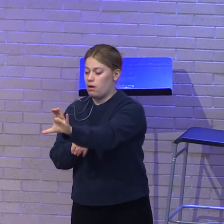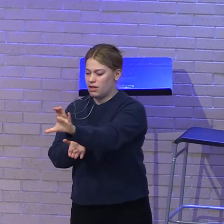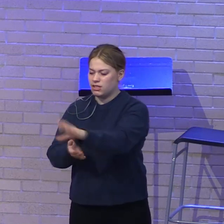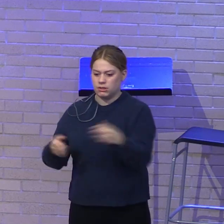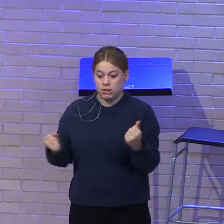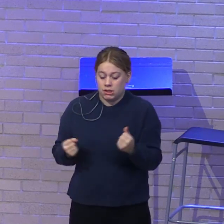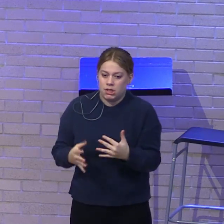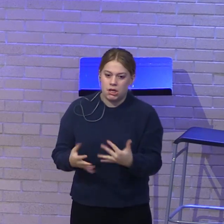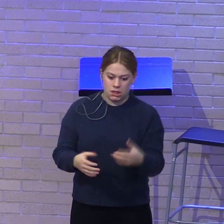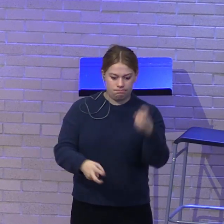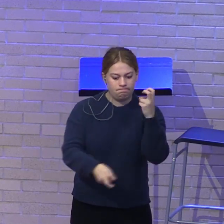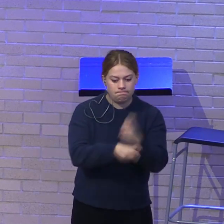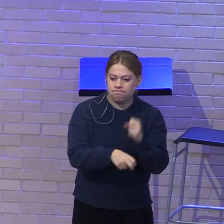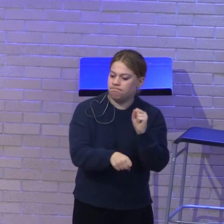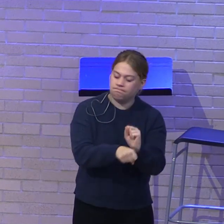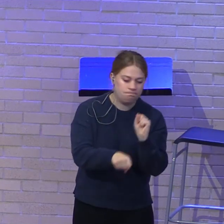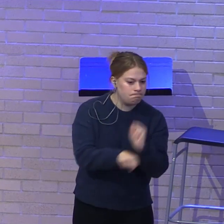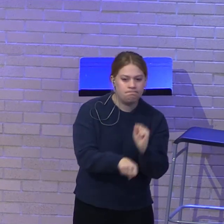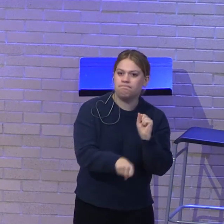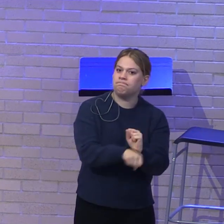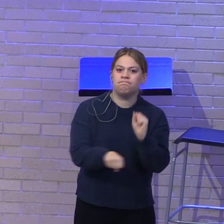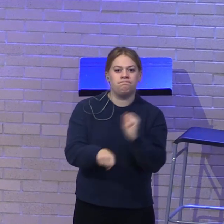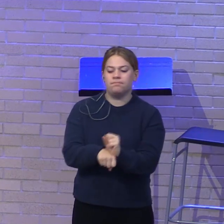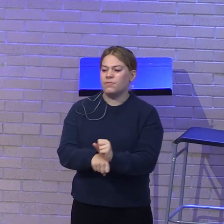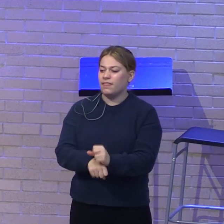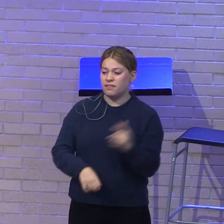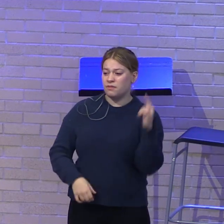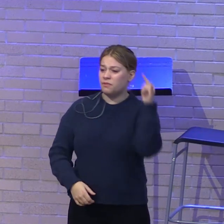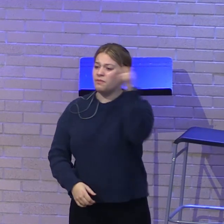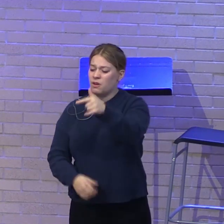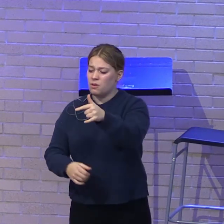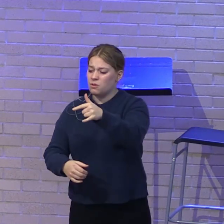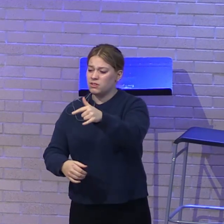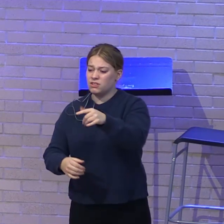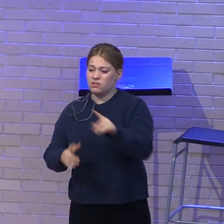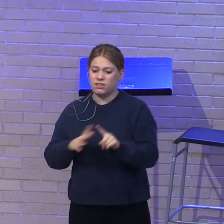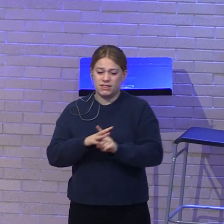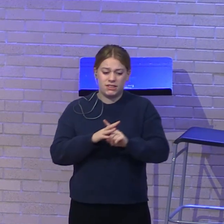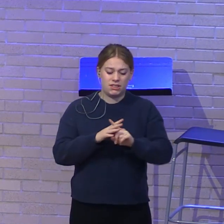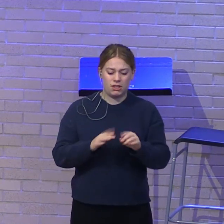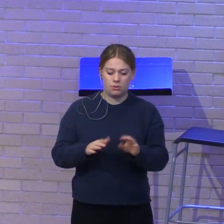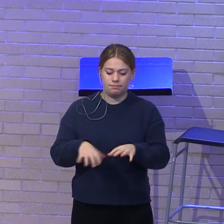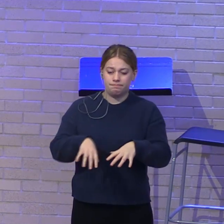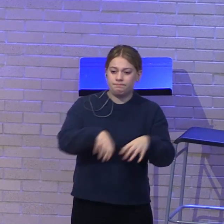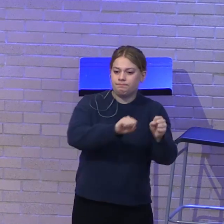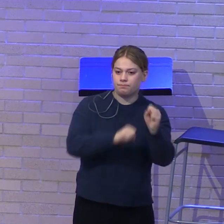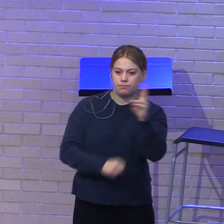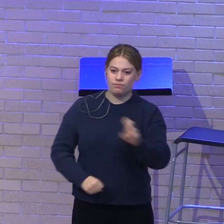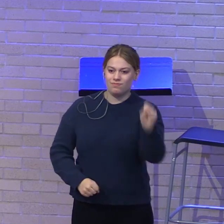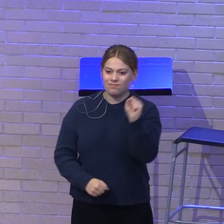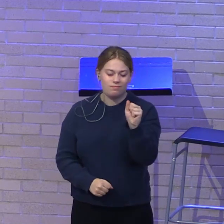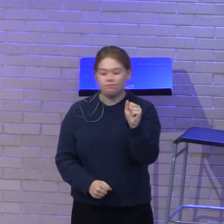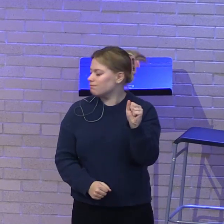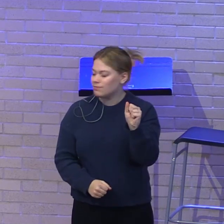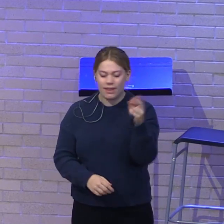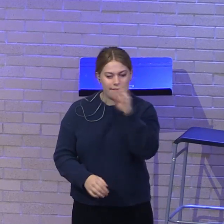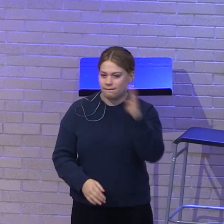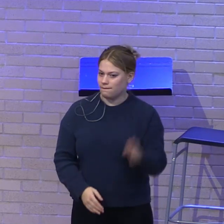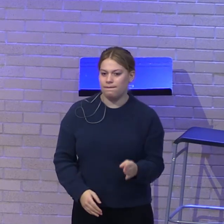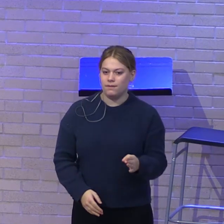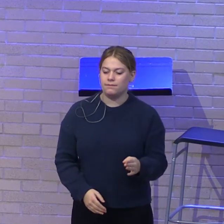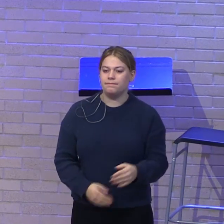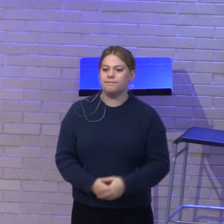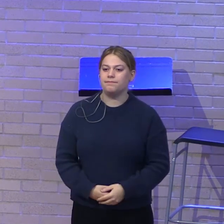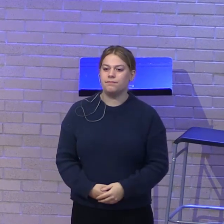lot of work. I had never flown before. I'd never left the country, much less doing something like this without my parents. But I was